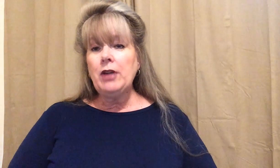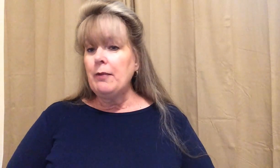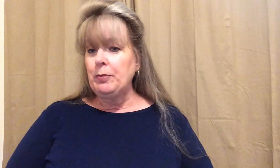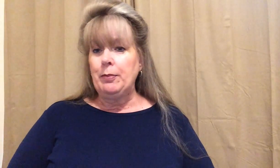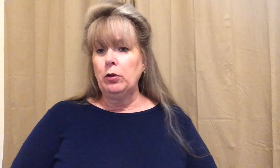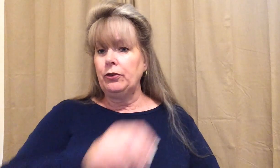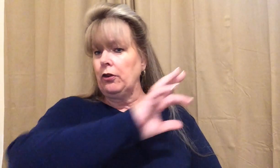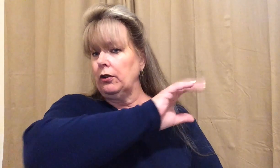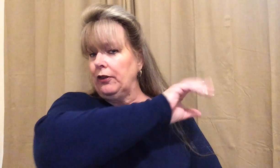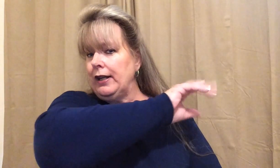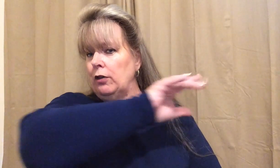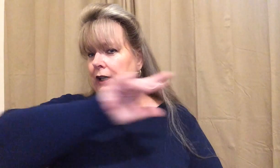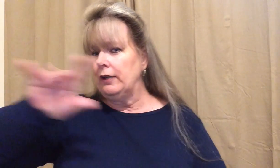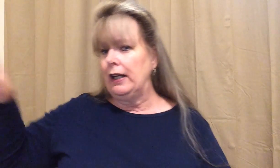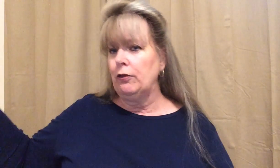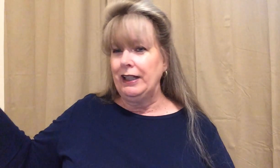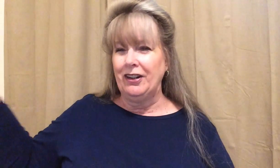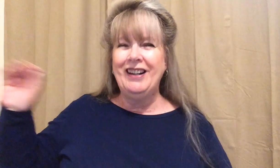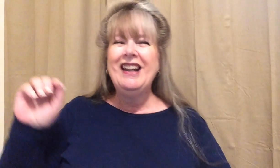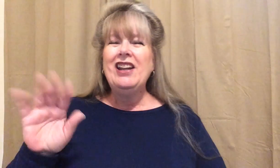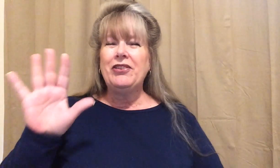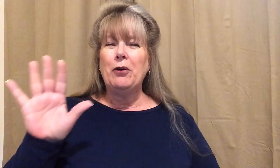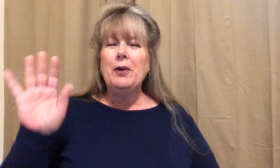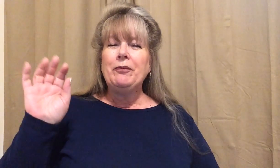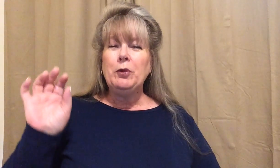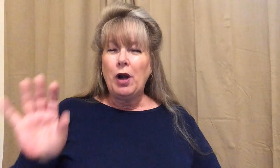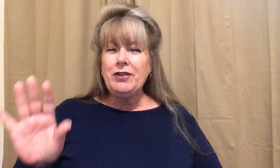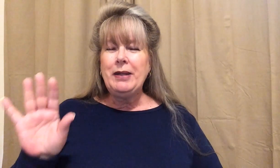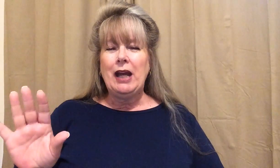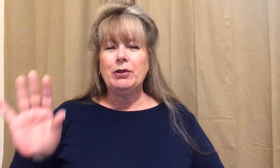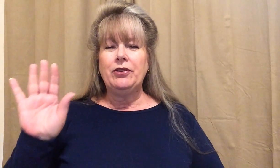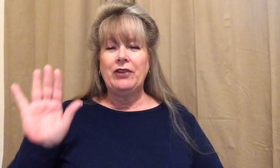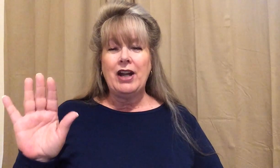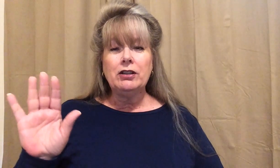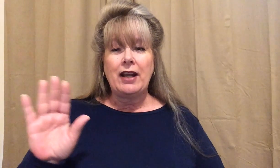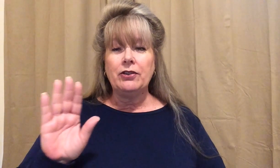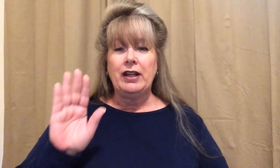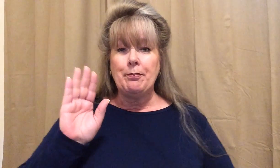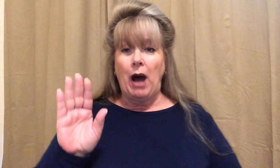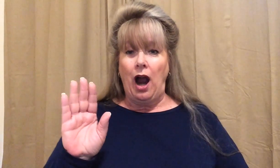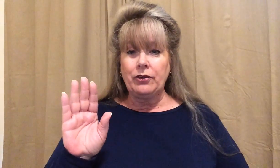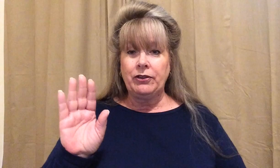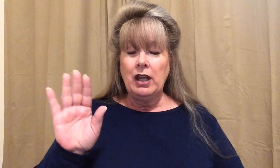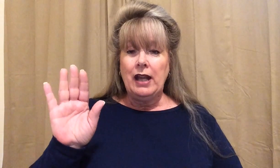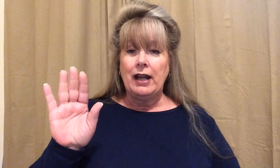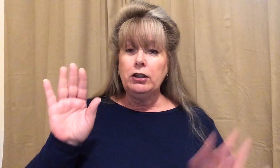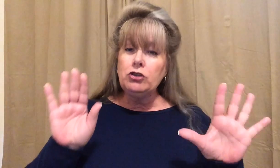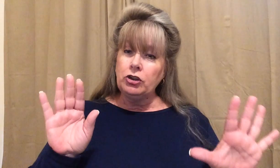sometimes people start signing over here and they get over here. So we want to be able to sign your letters in a box. Now you